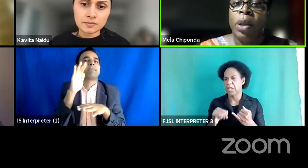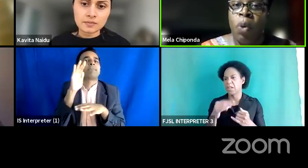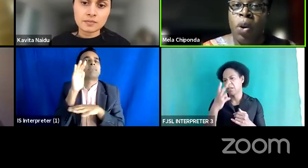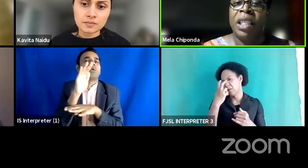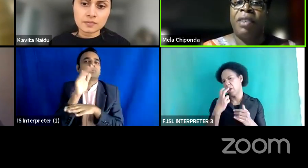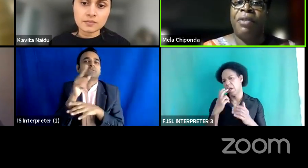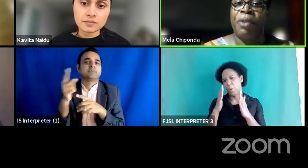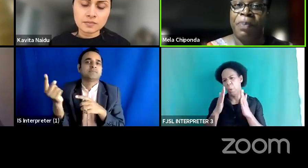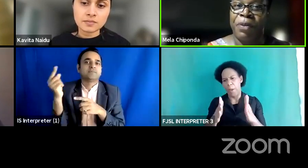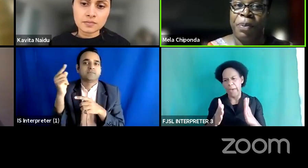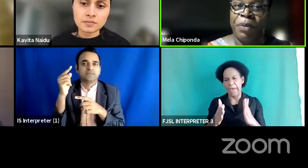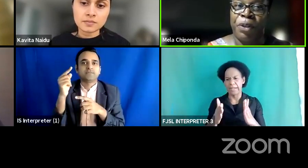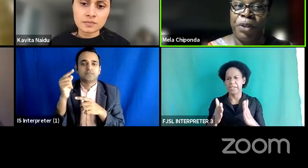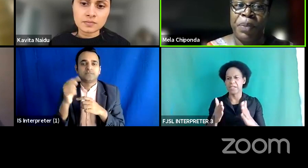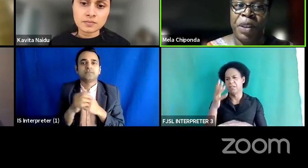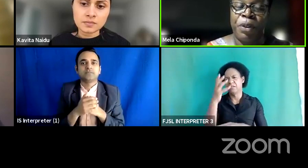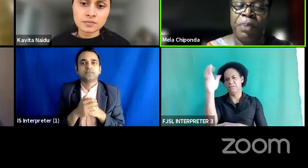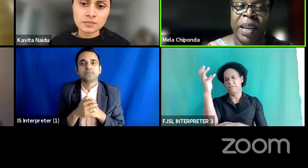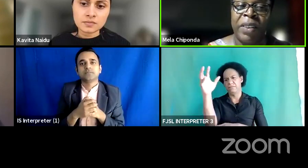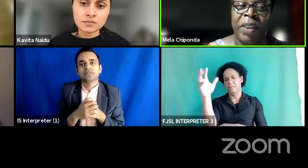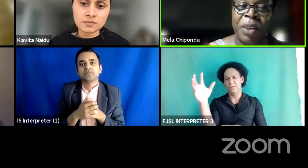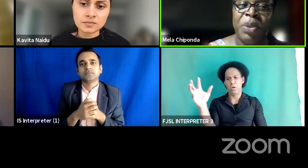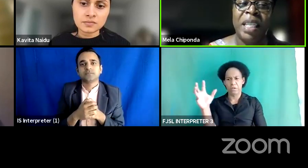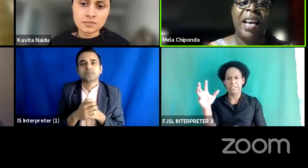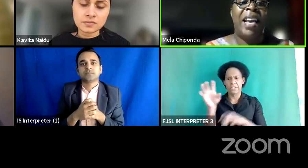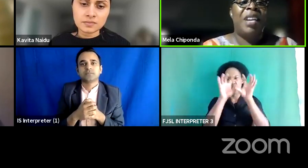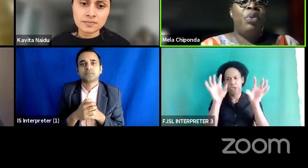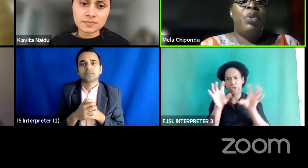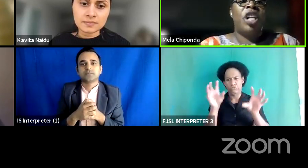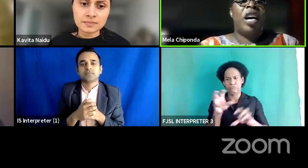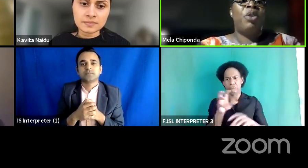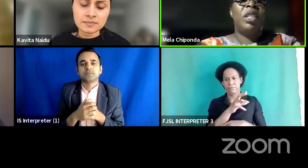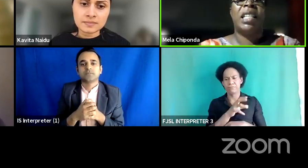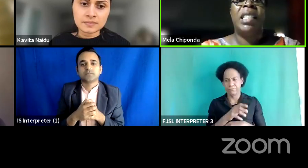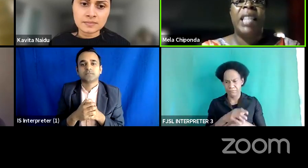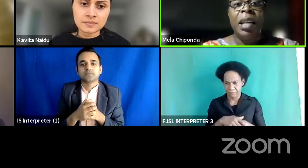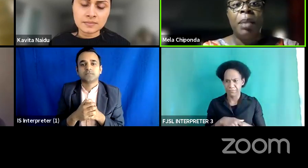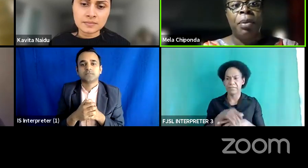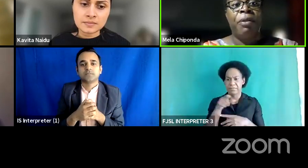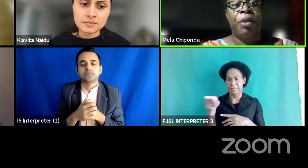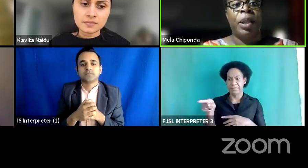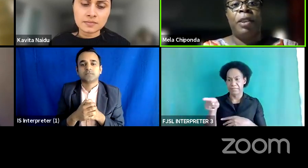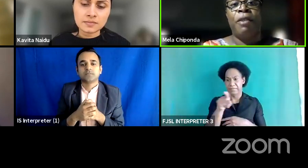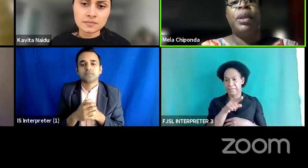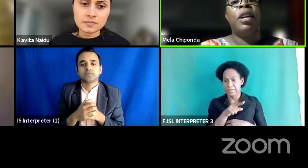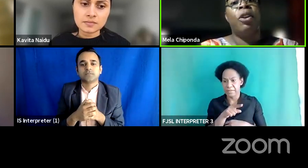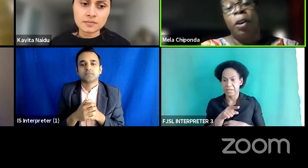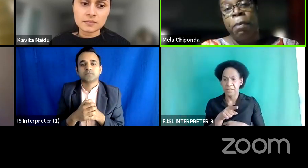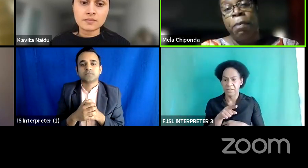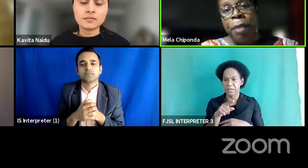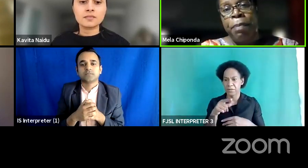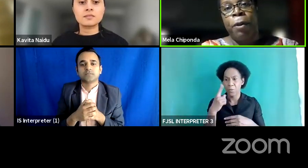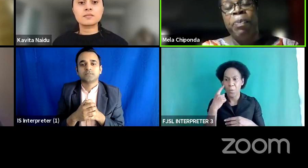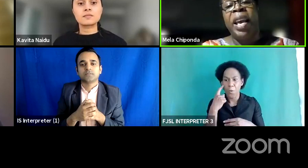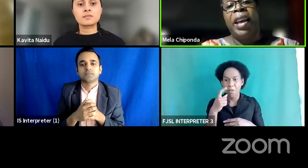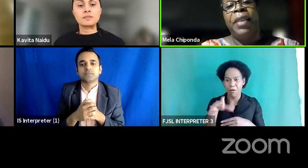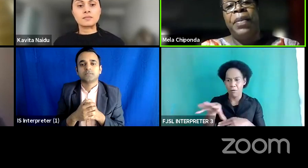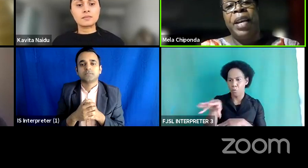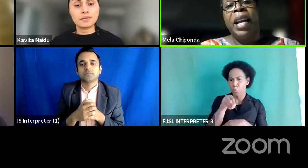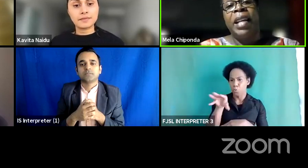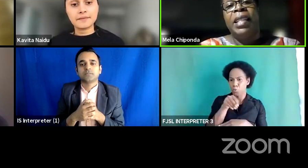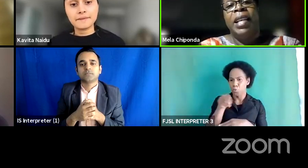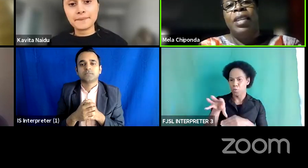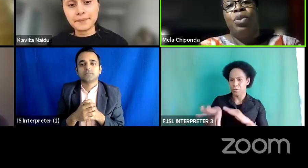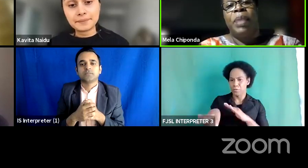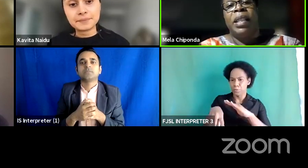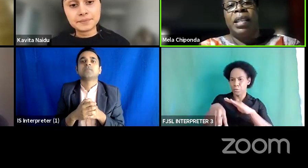suck all the water from the ground and which are not sustainable for the local people.